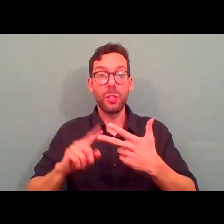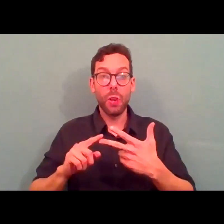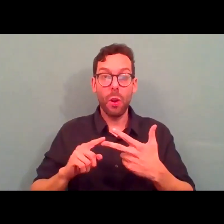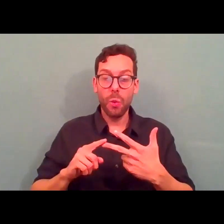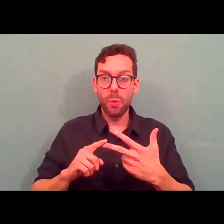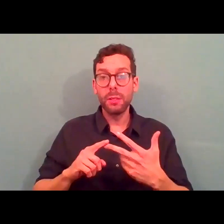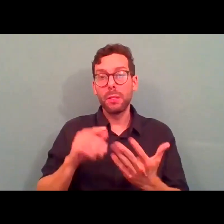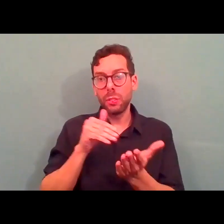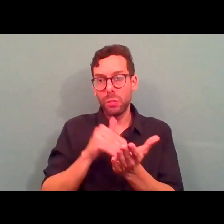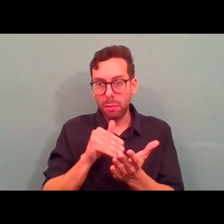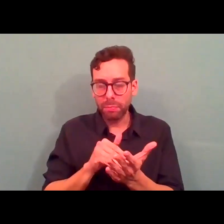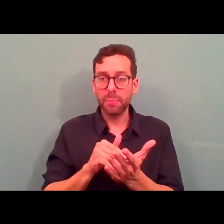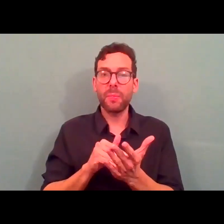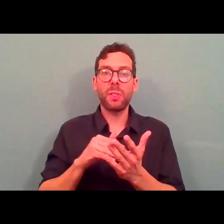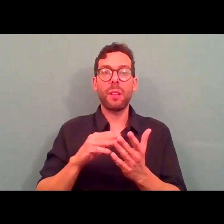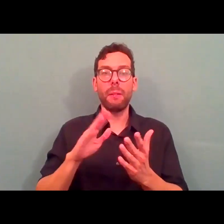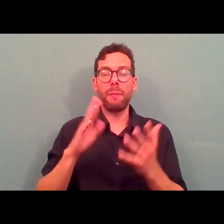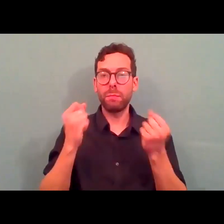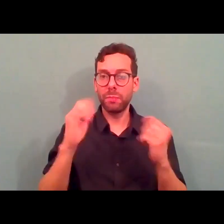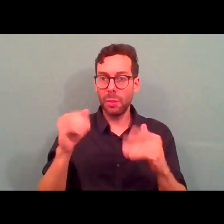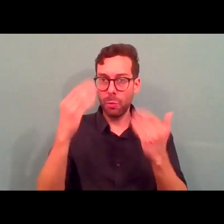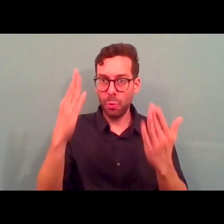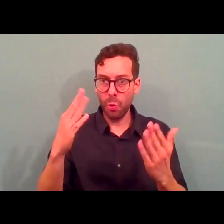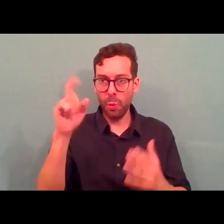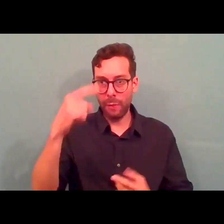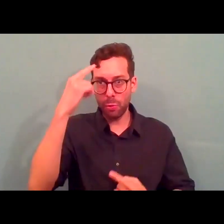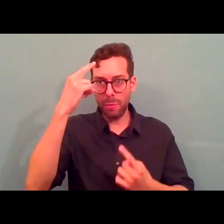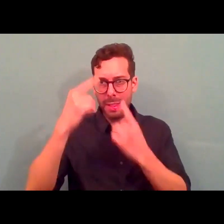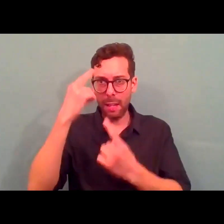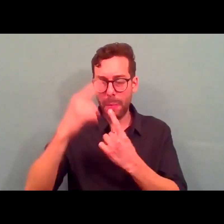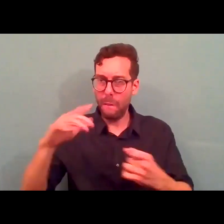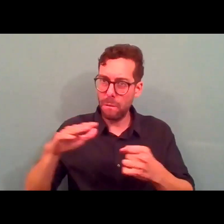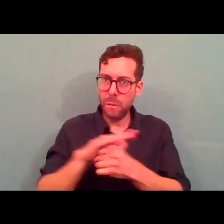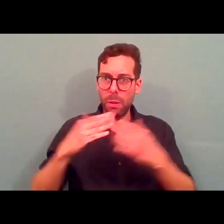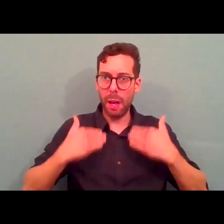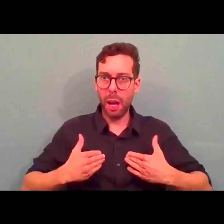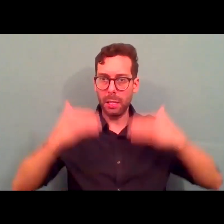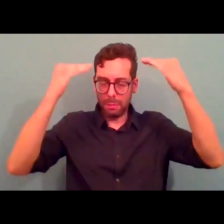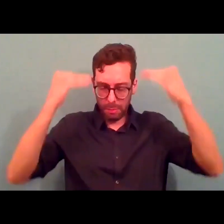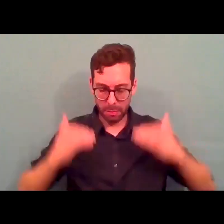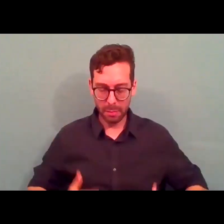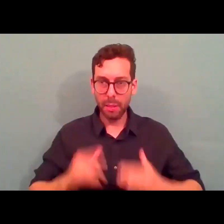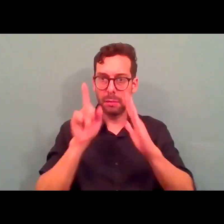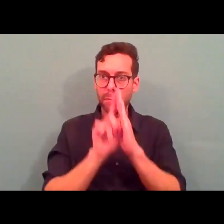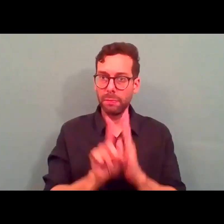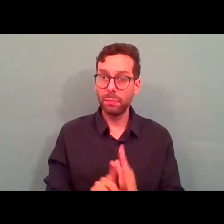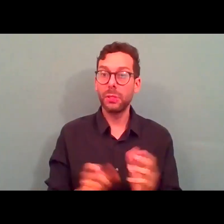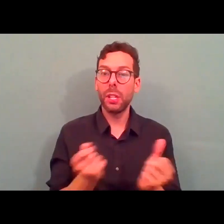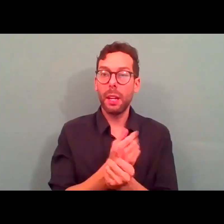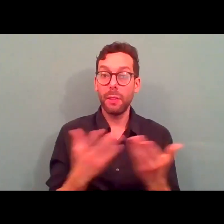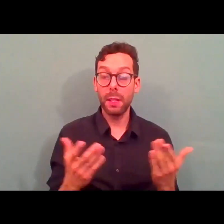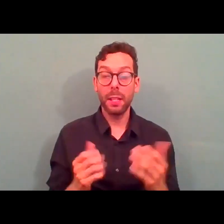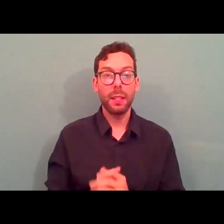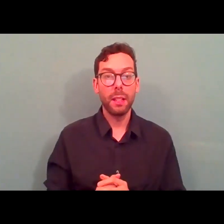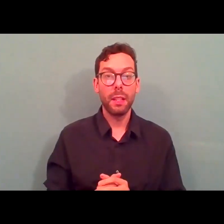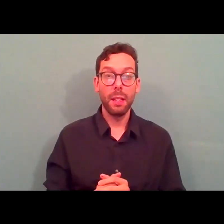to toe, right? So really looking head to toe, making sure everything's checking out. That's an important thing to think about. Can a sleep study be done